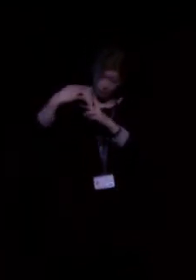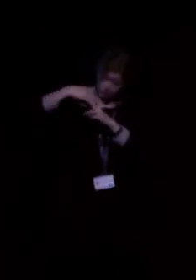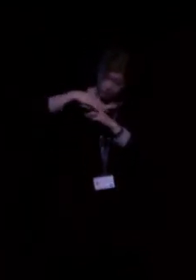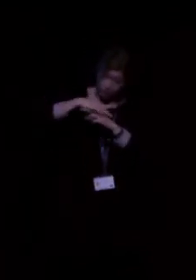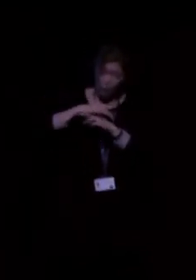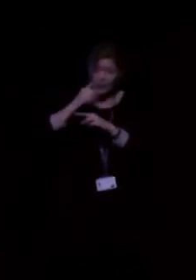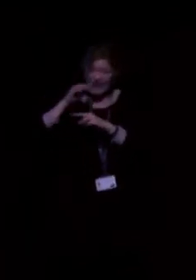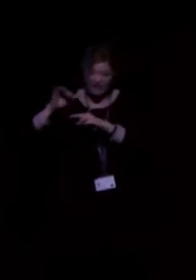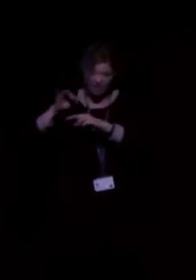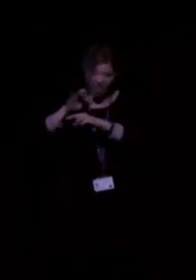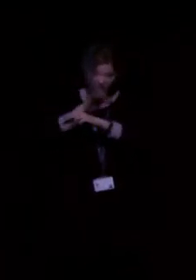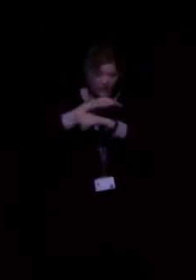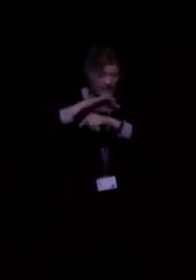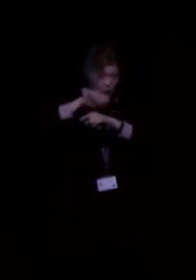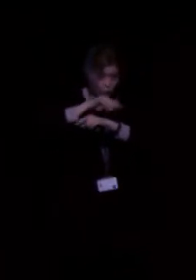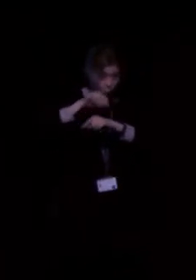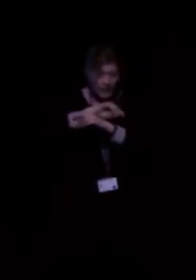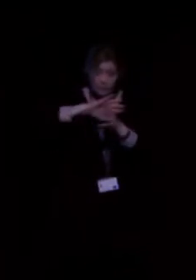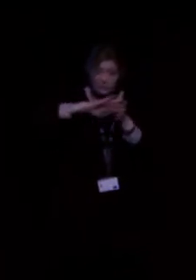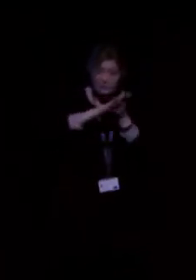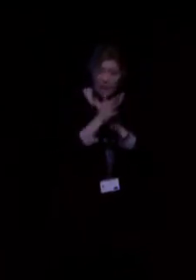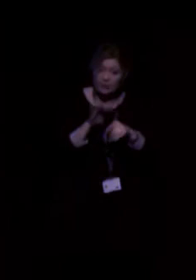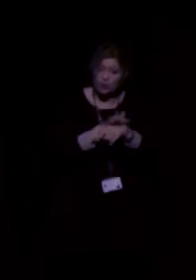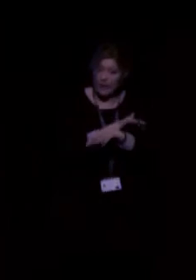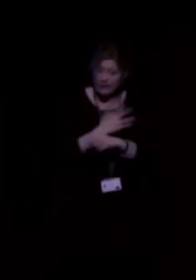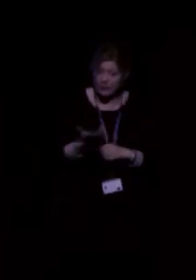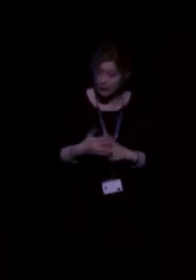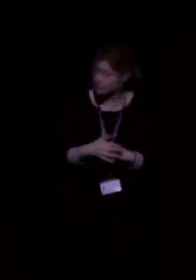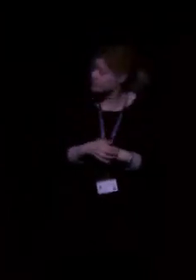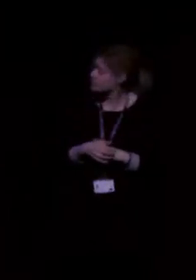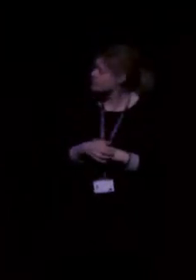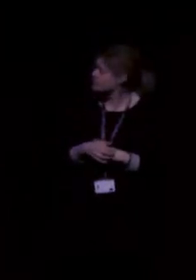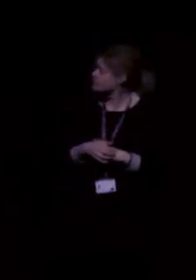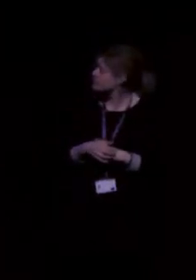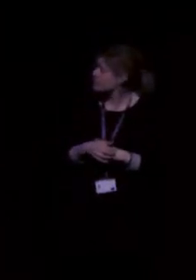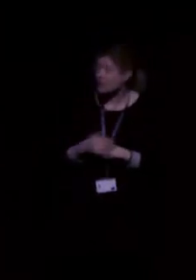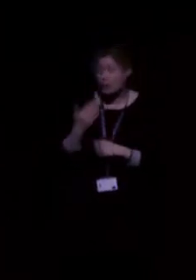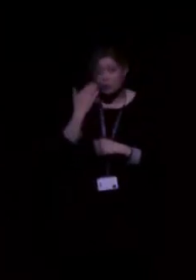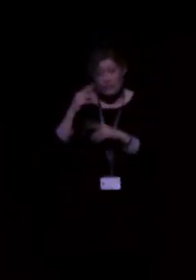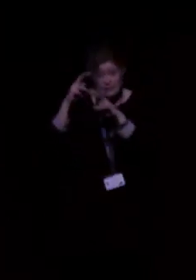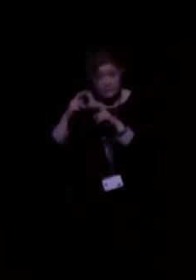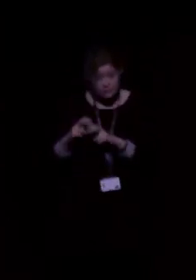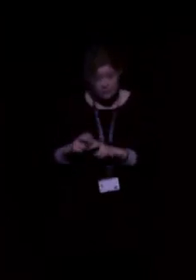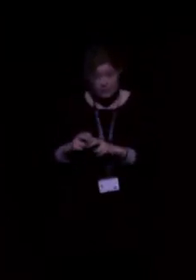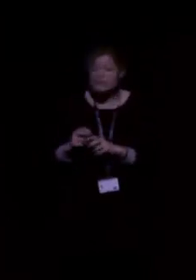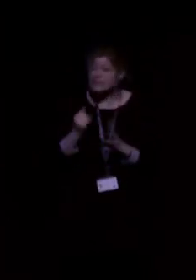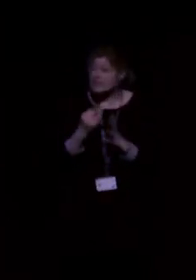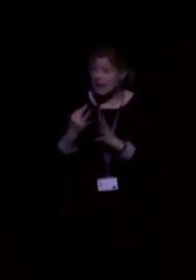effect on hair cell survivability. In a recent study, 68% of patients with otosclerosis presented